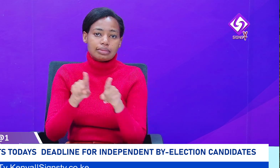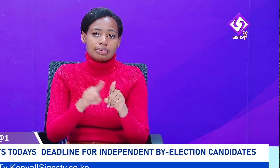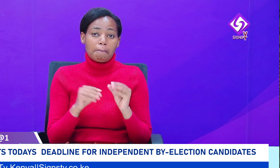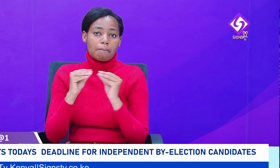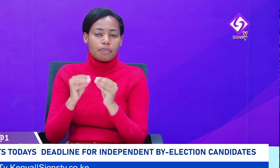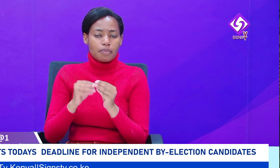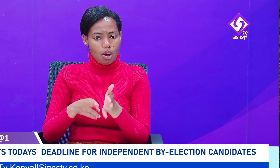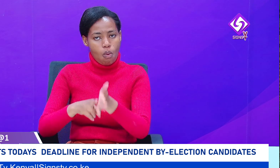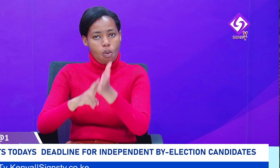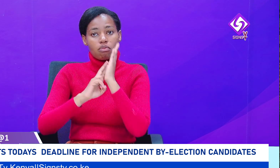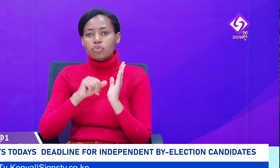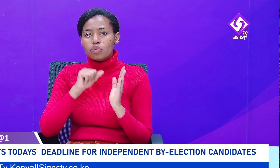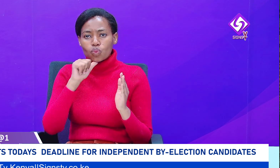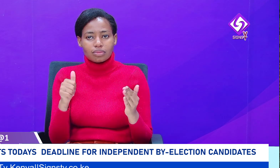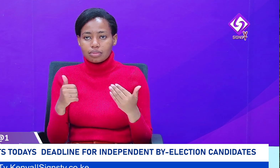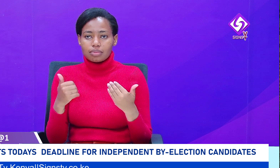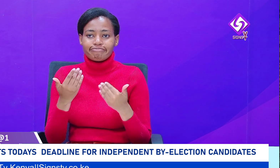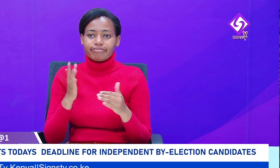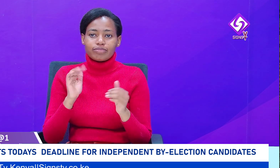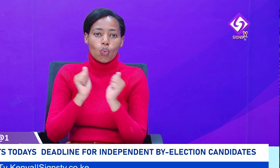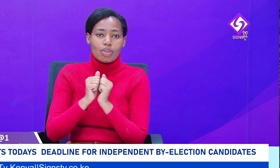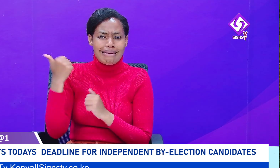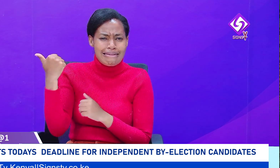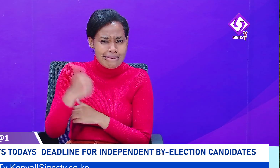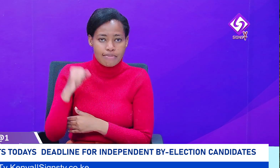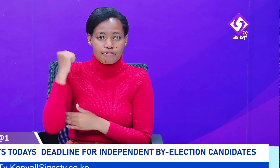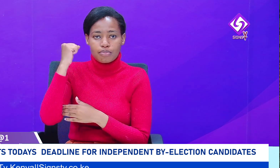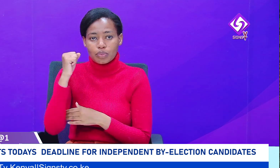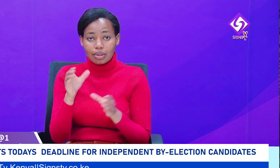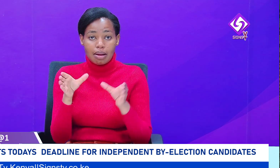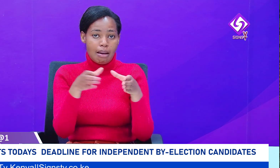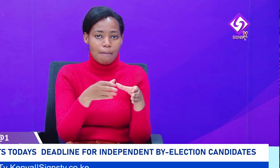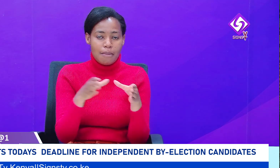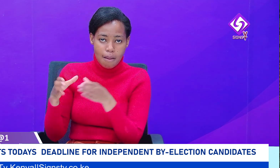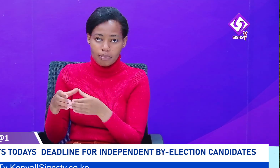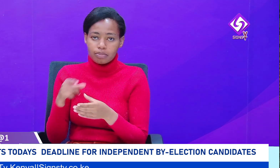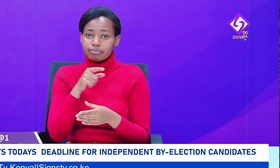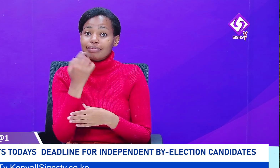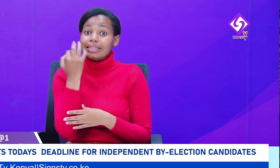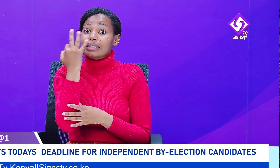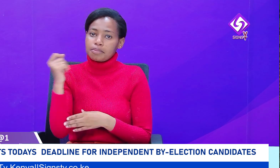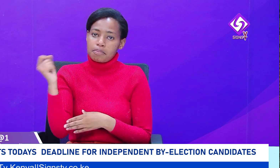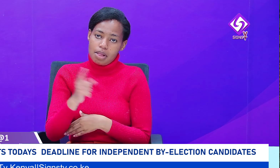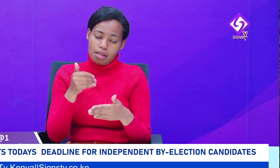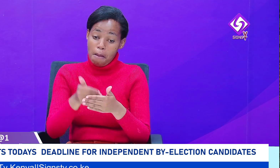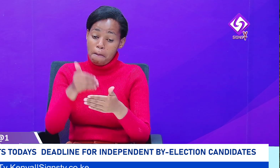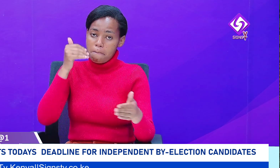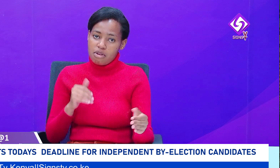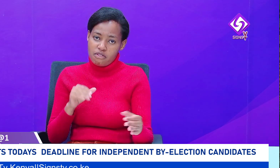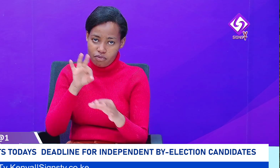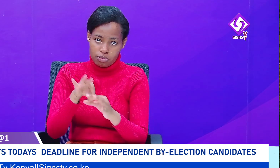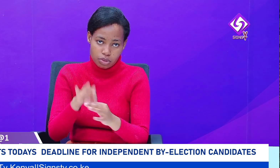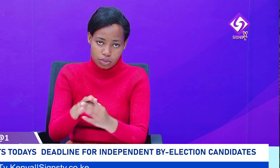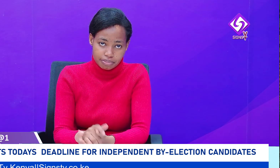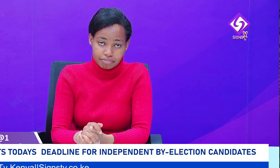The IEBC has also announced that the campaign period for the by-elections will run from October